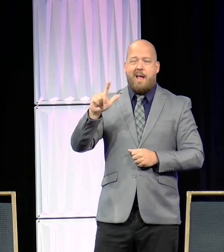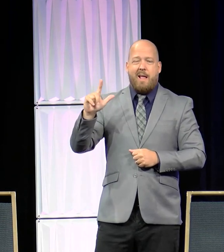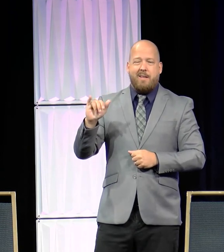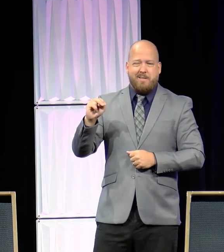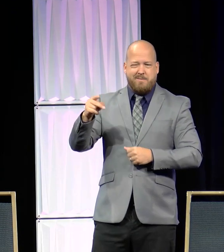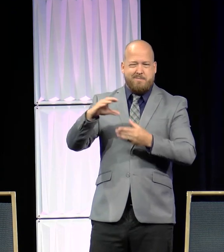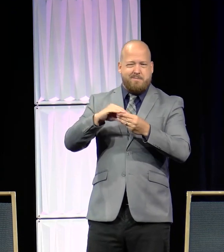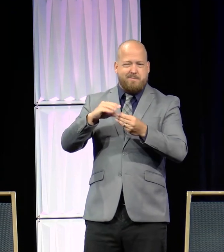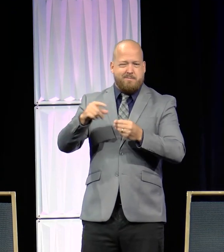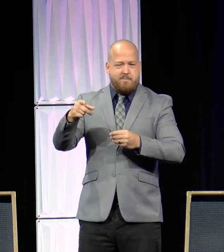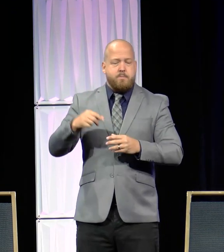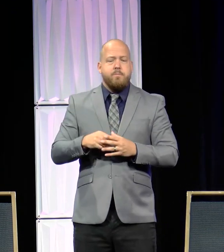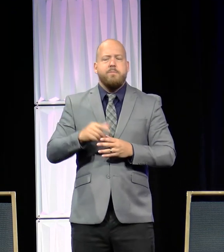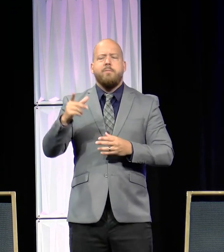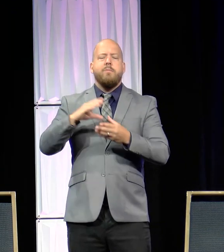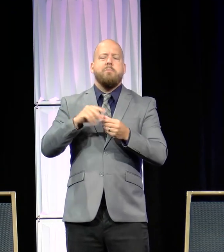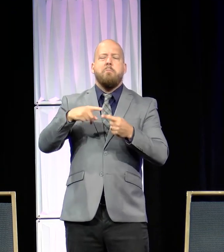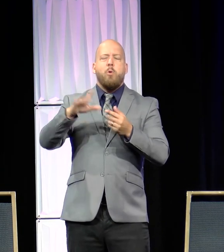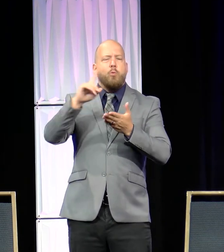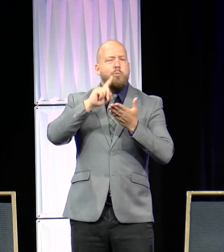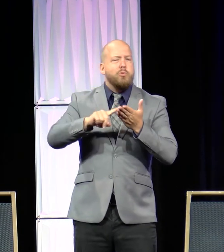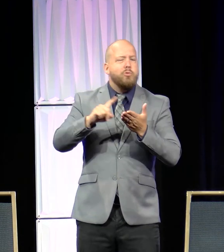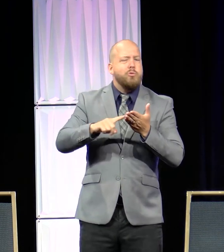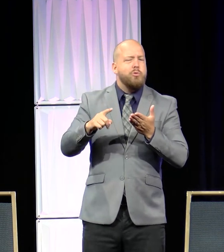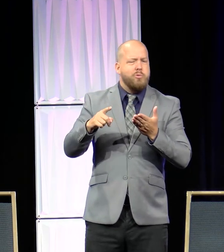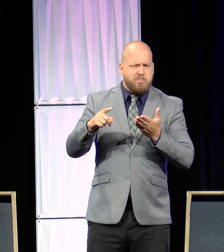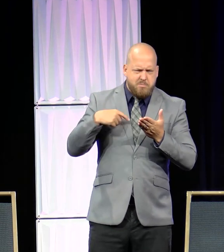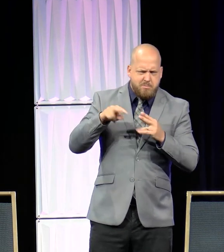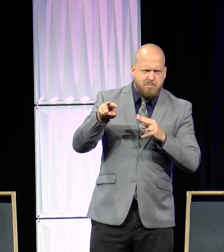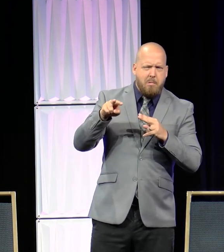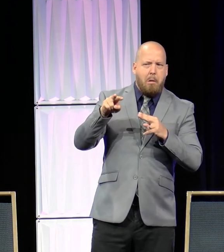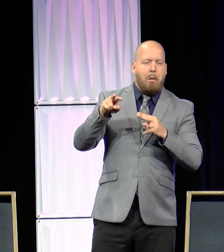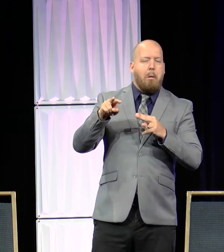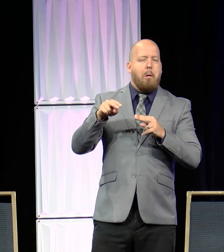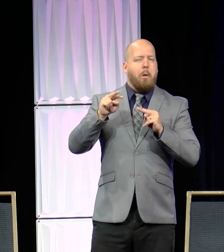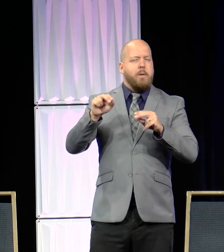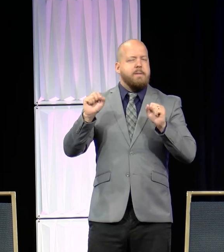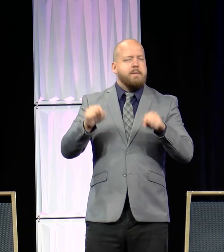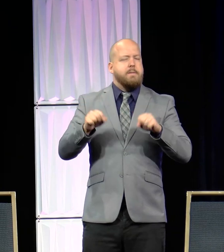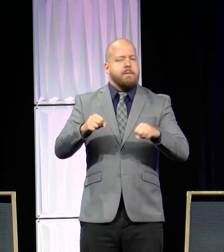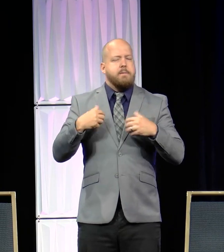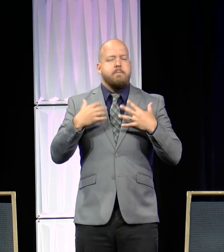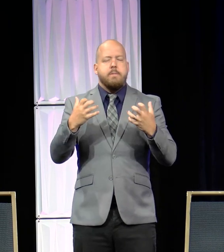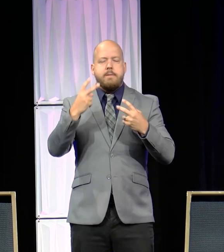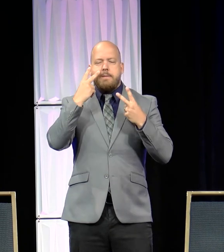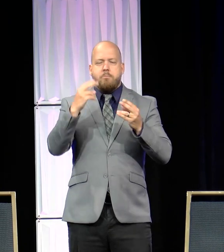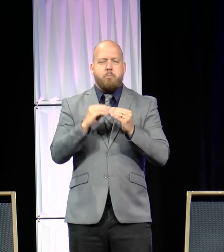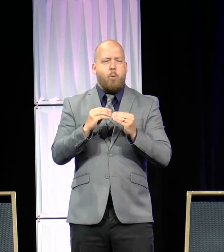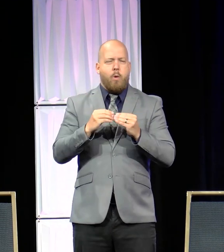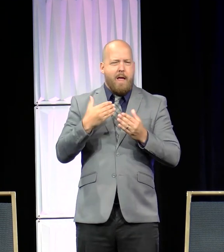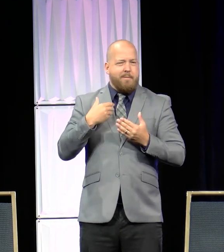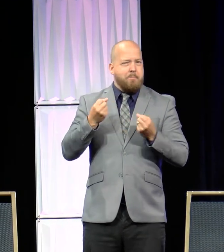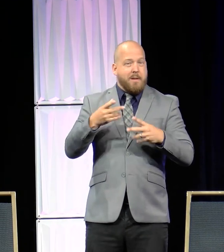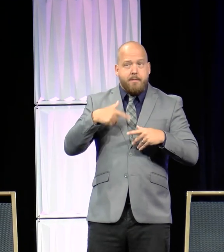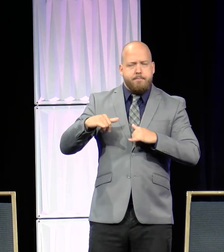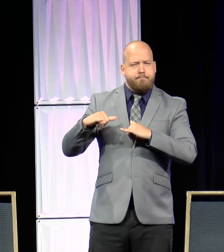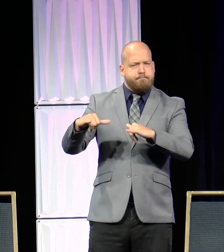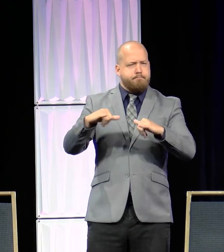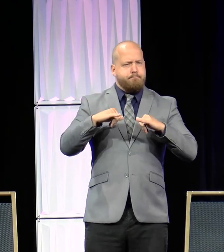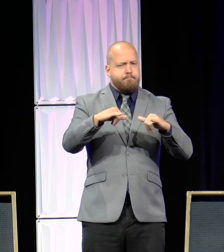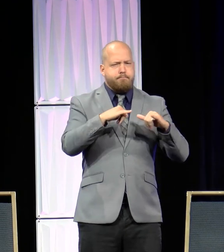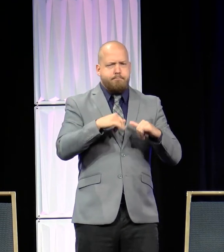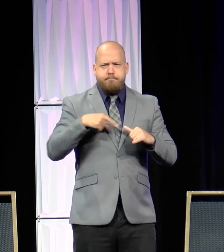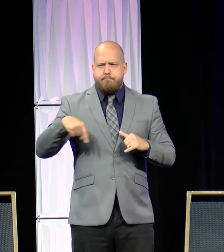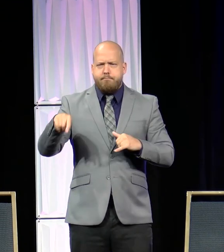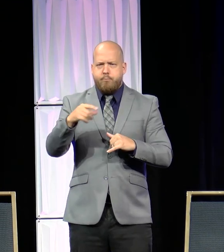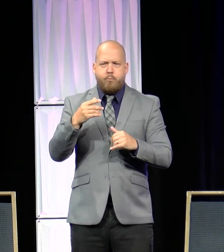it leans into where many of us are at today and where I'm at as well. So I beg the